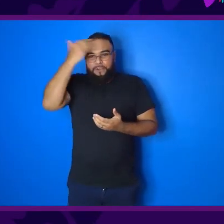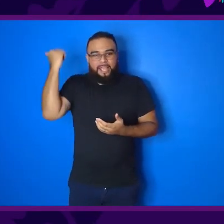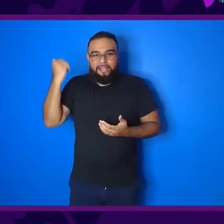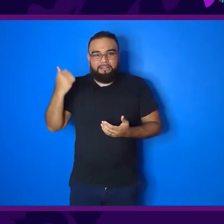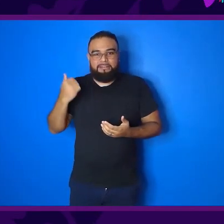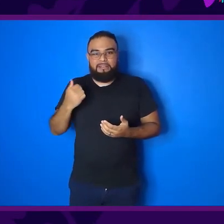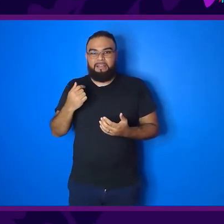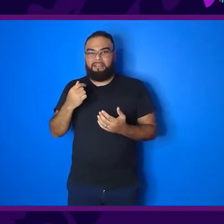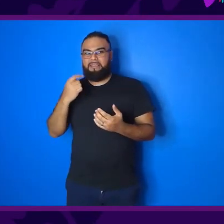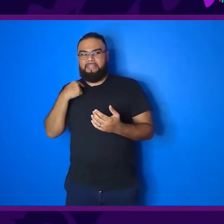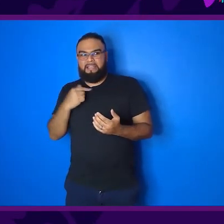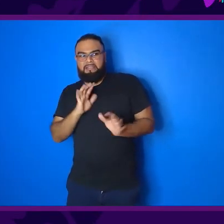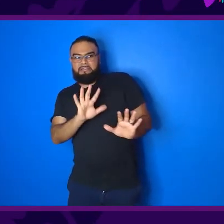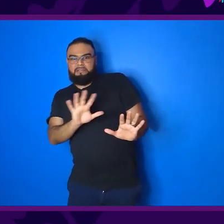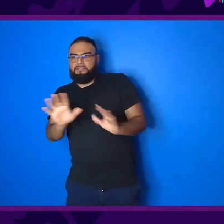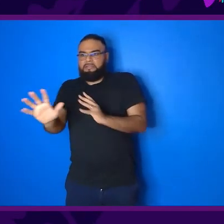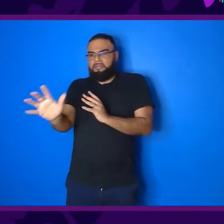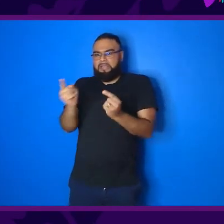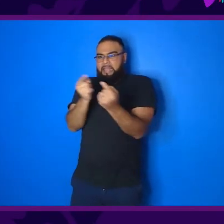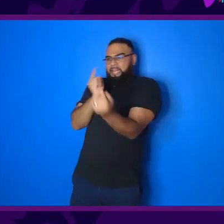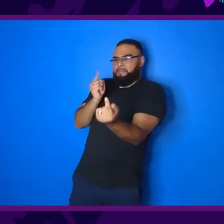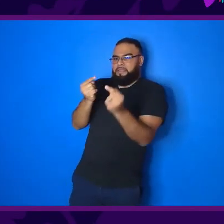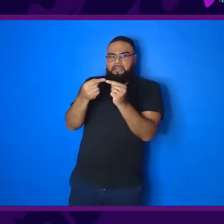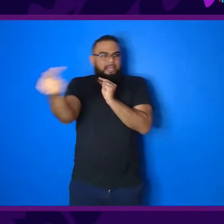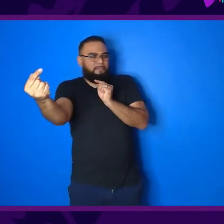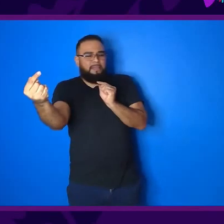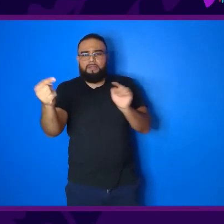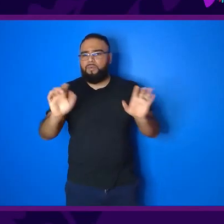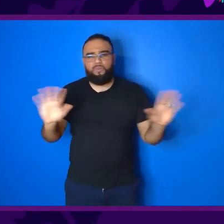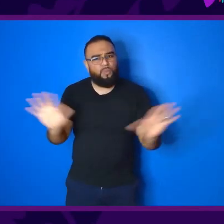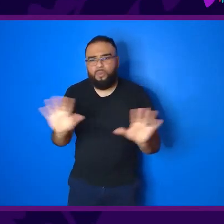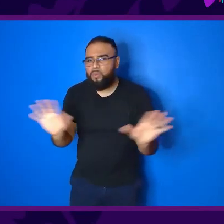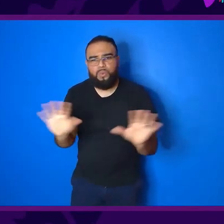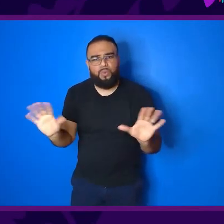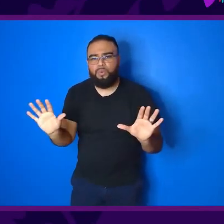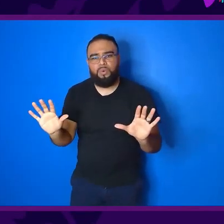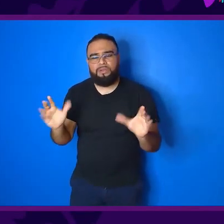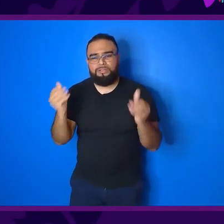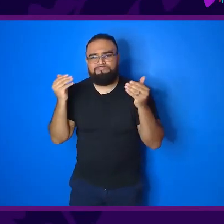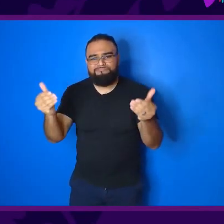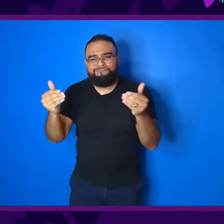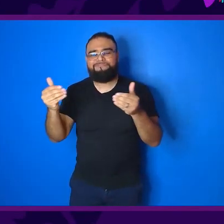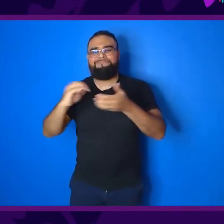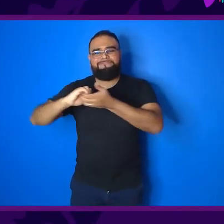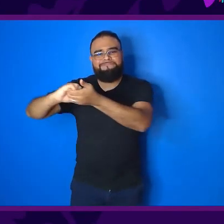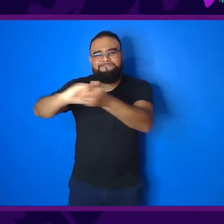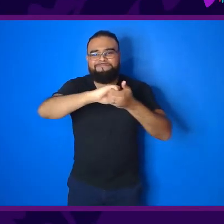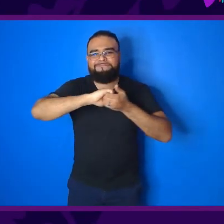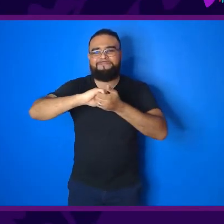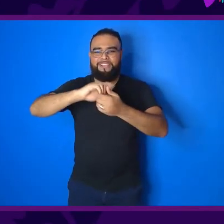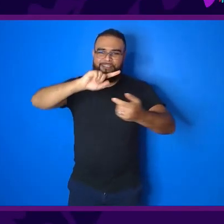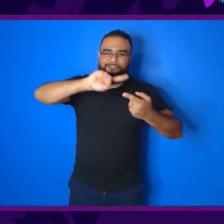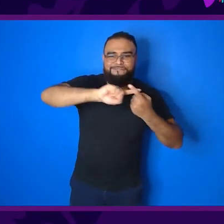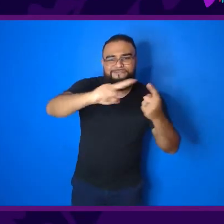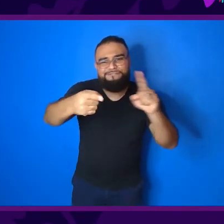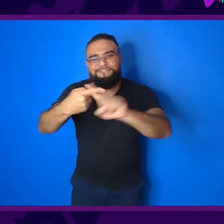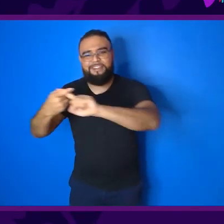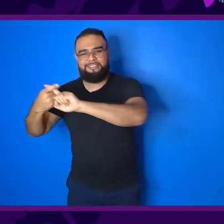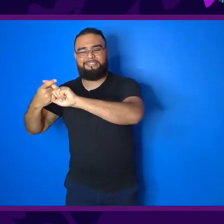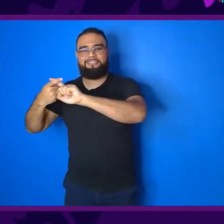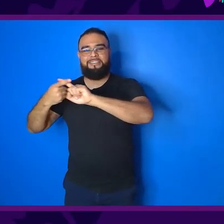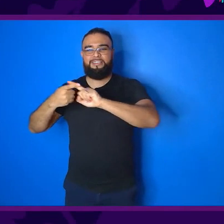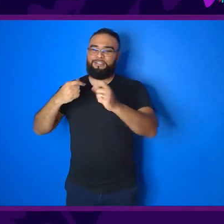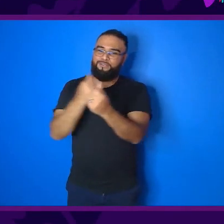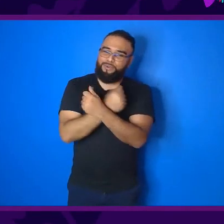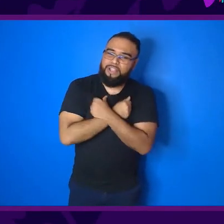enemies. We are each other's friends. We're all here to help each other, to love each other. So remember your compassion, your kindness,